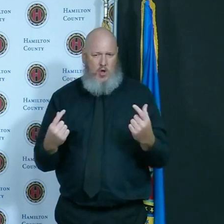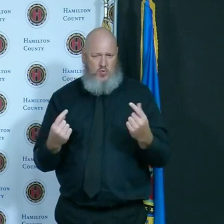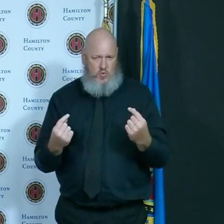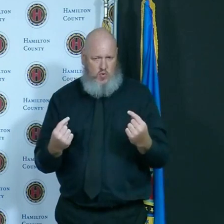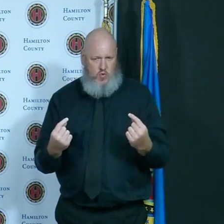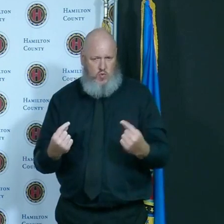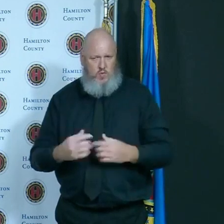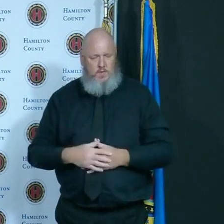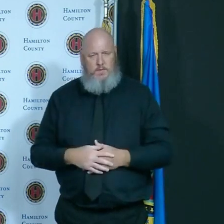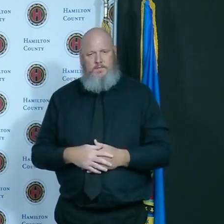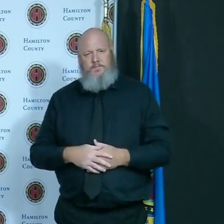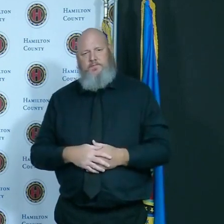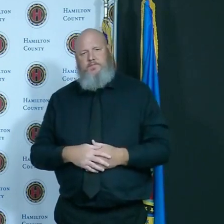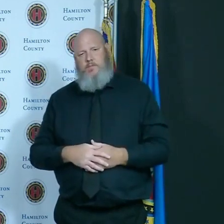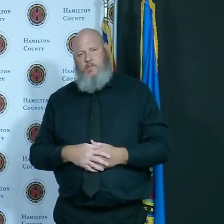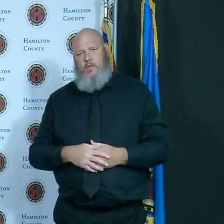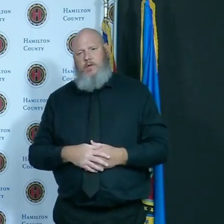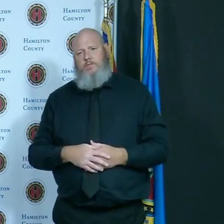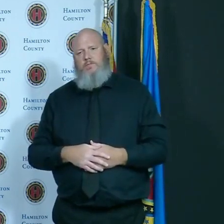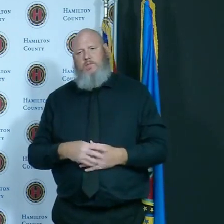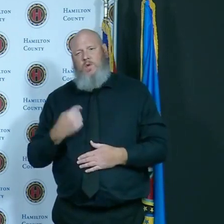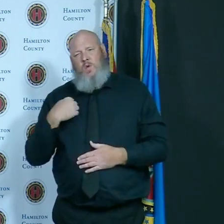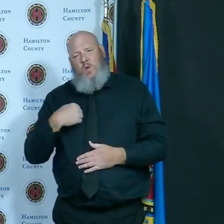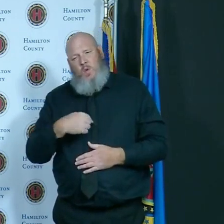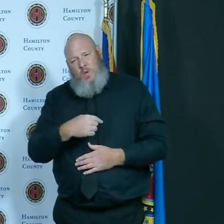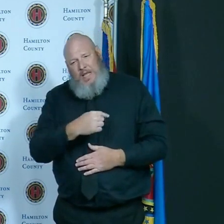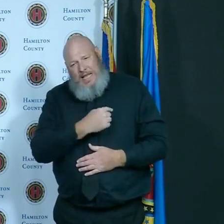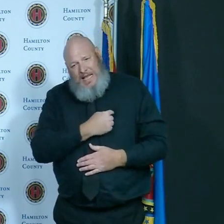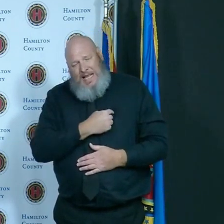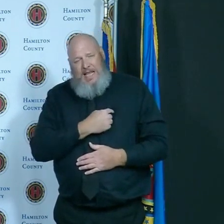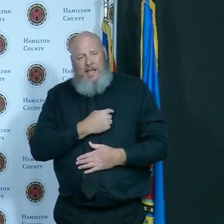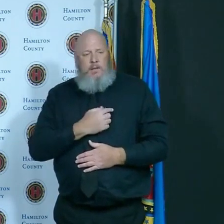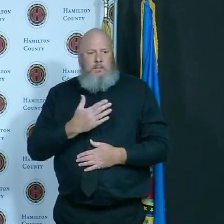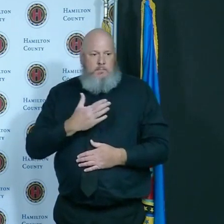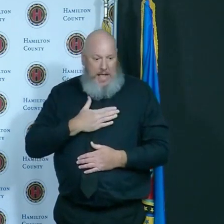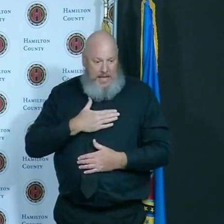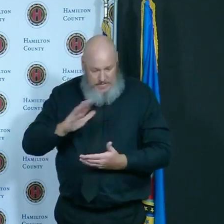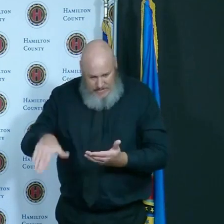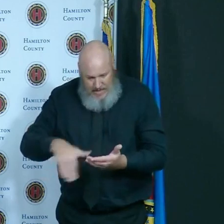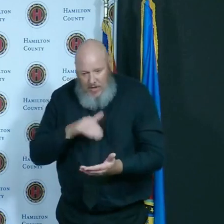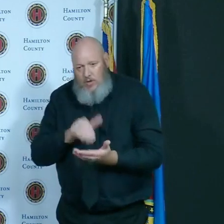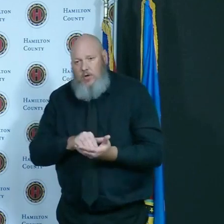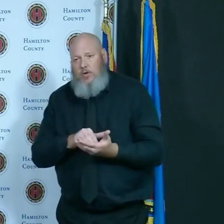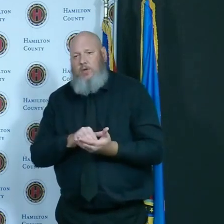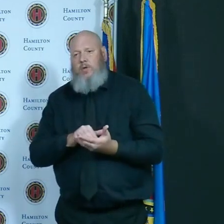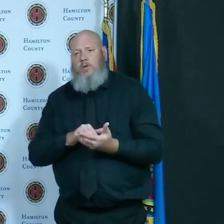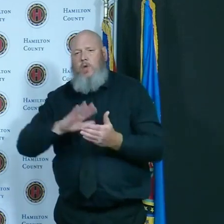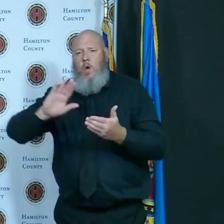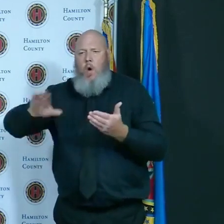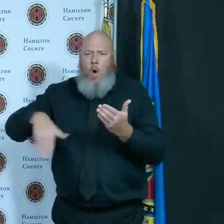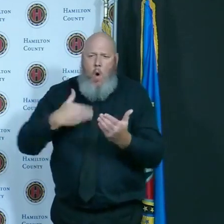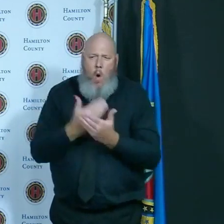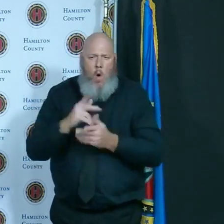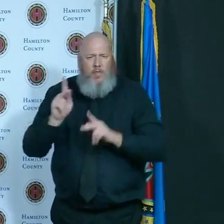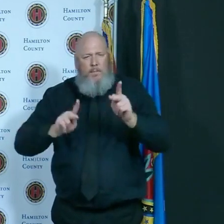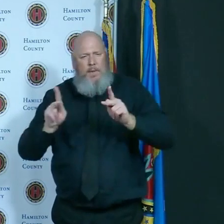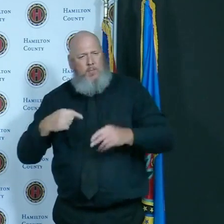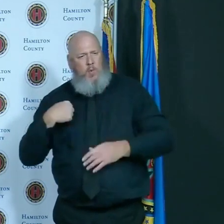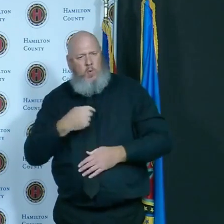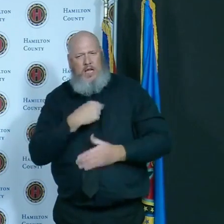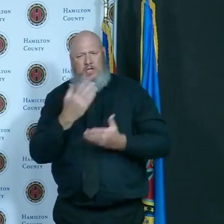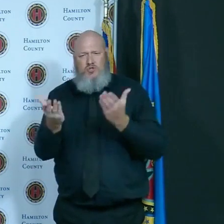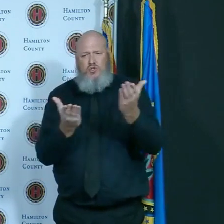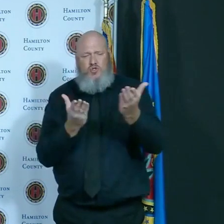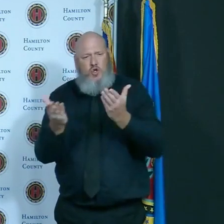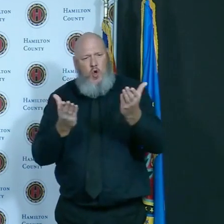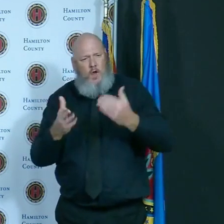ever that we, the Health Gap, and many organizations, and all organizations serving the Black community, serving individuals